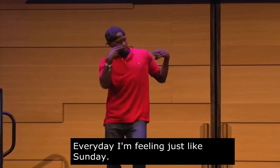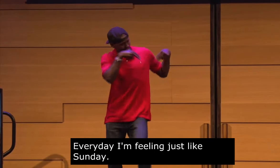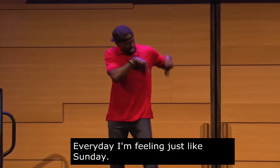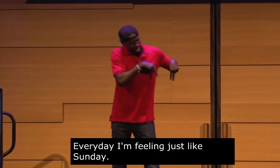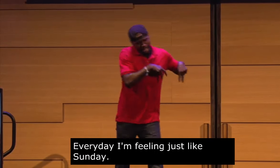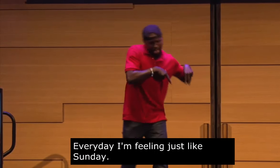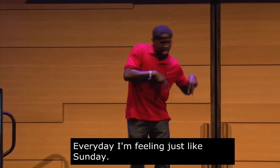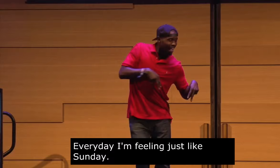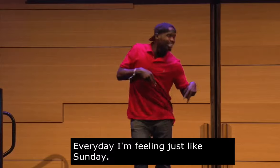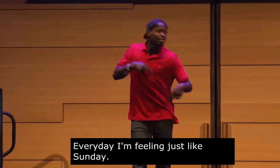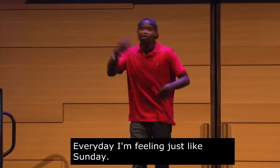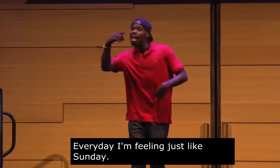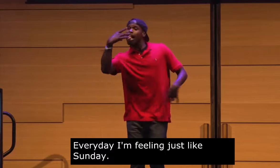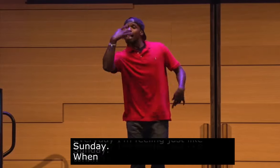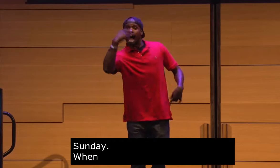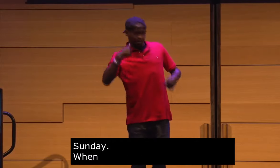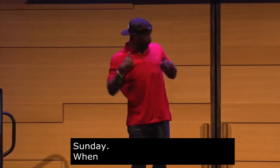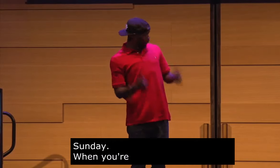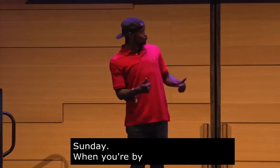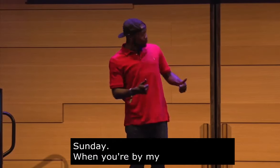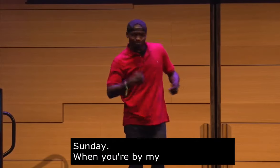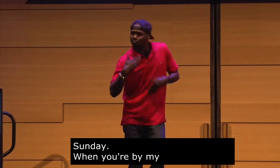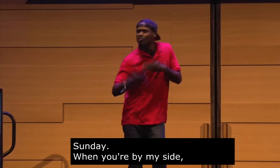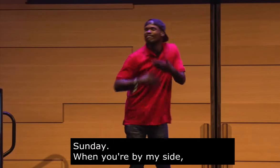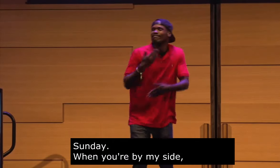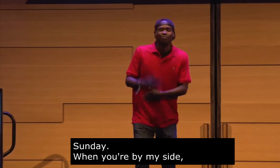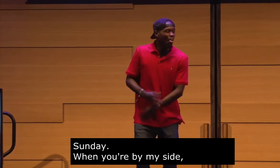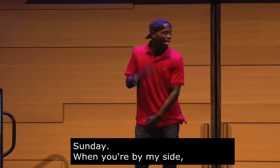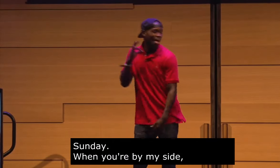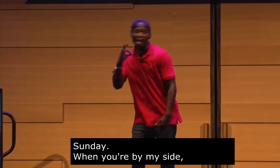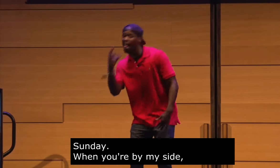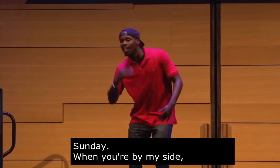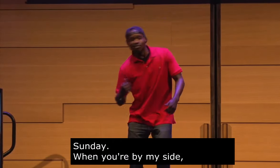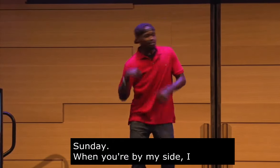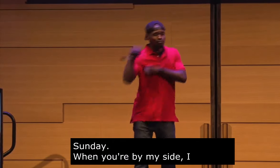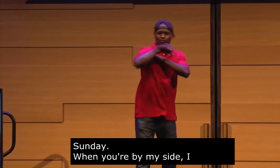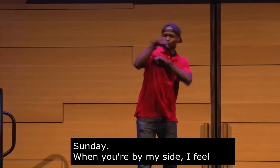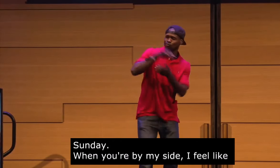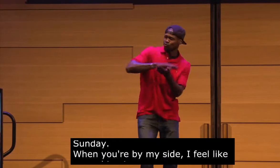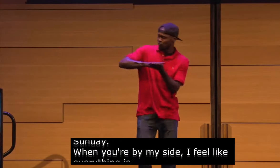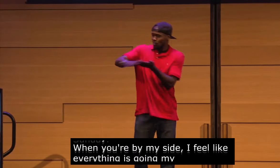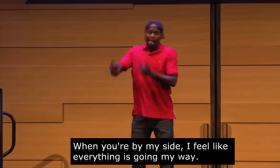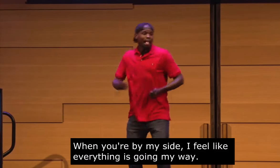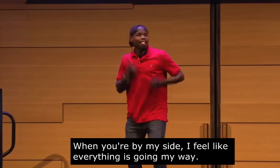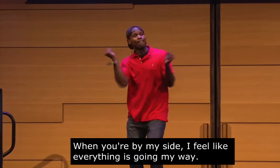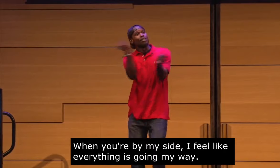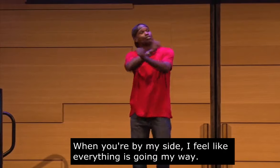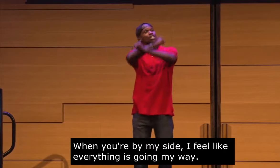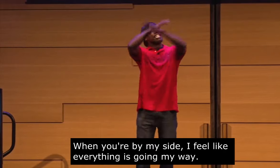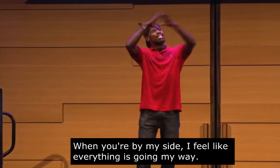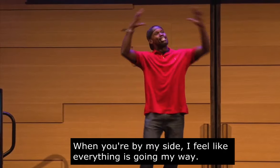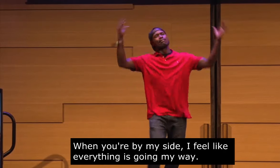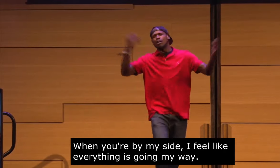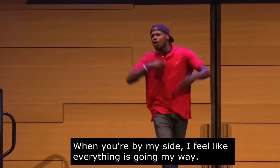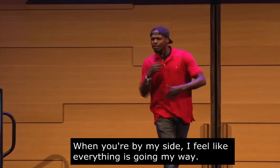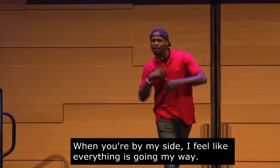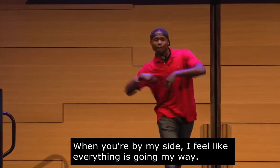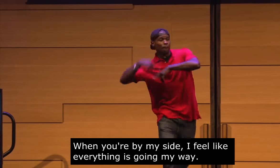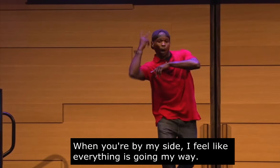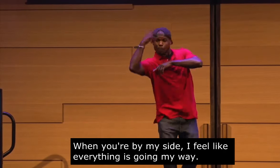my side. Green light, everything is coming my way. Riding clean, living dreams. Just left the